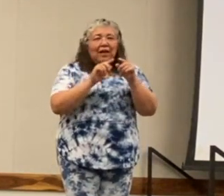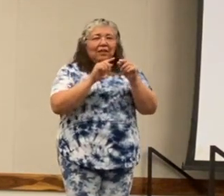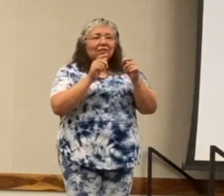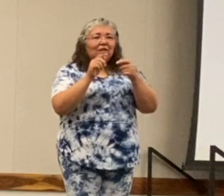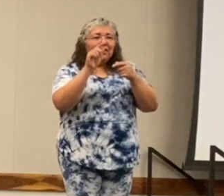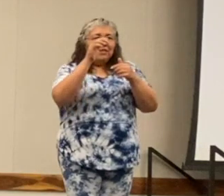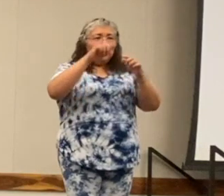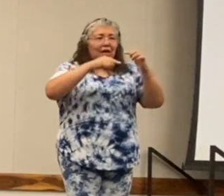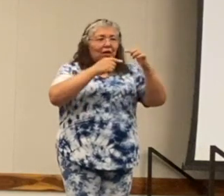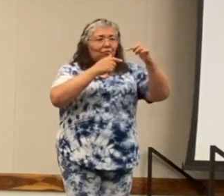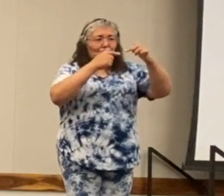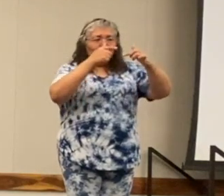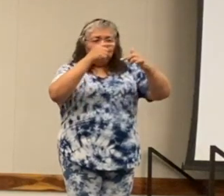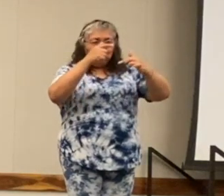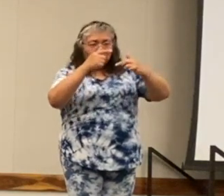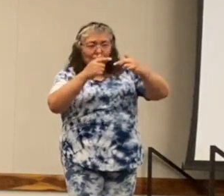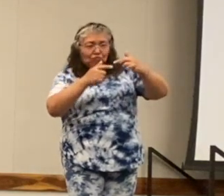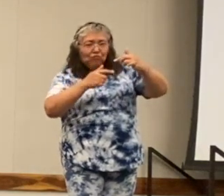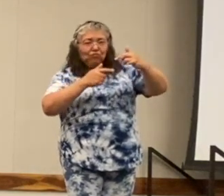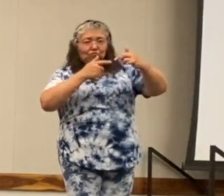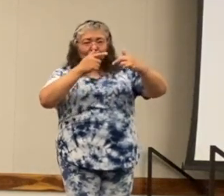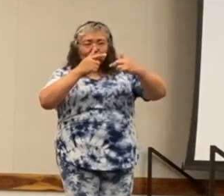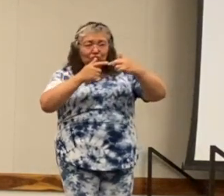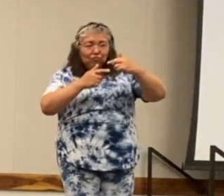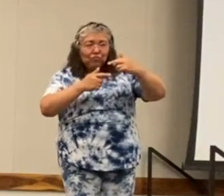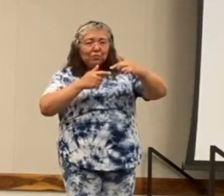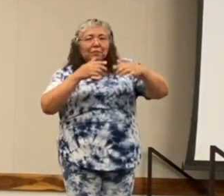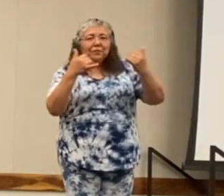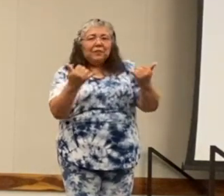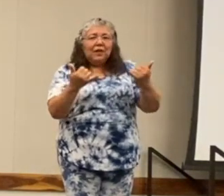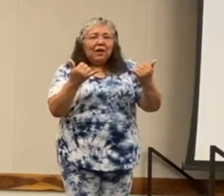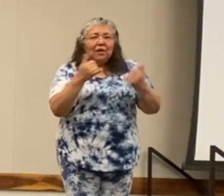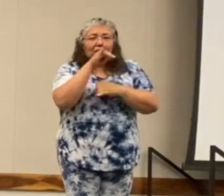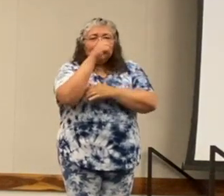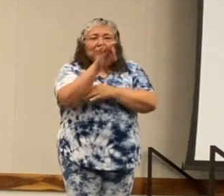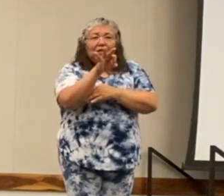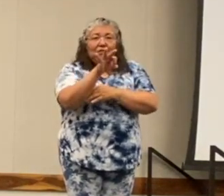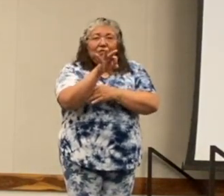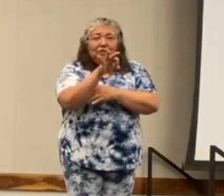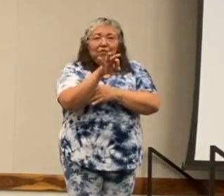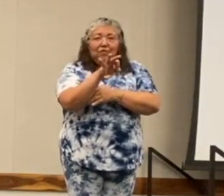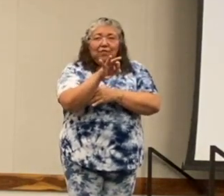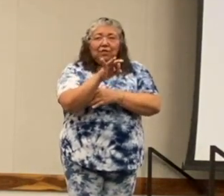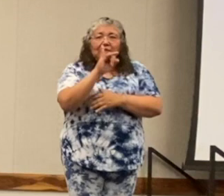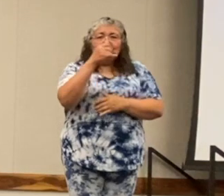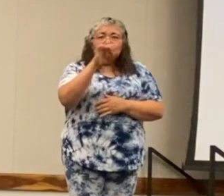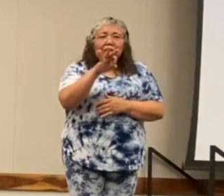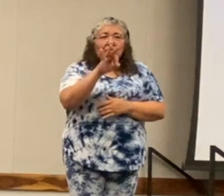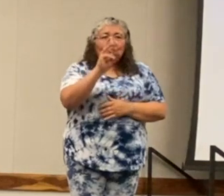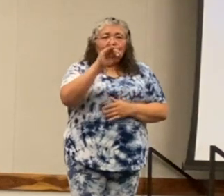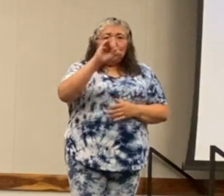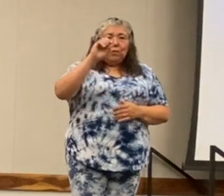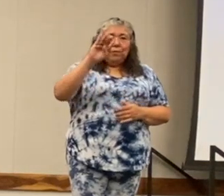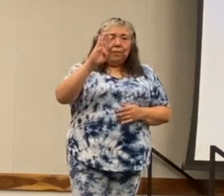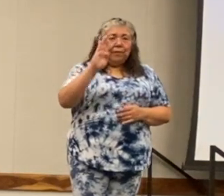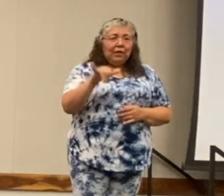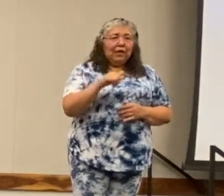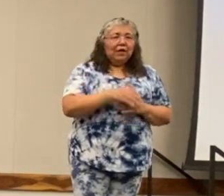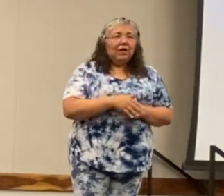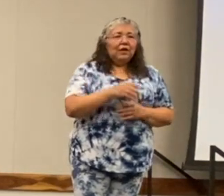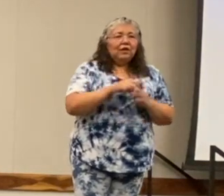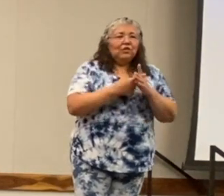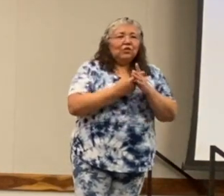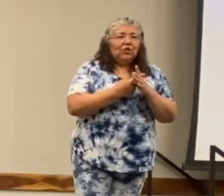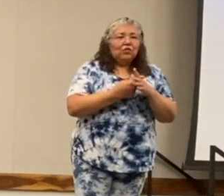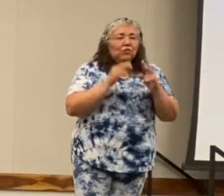thing going, and which is amazing, right? But Jeff Willoughby, he goes out there and he